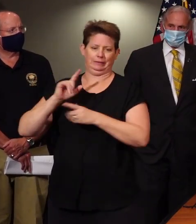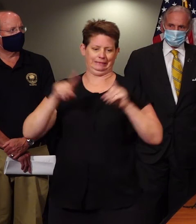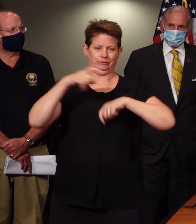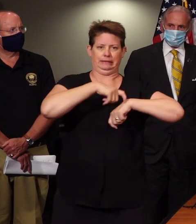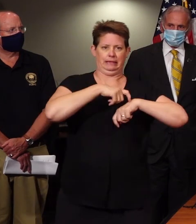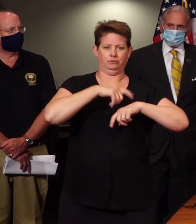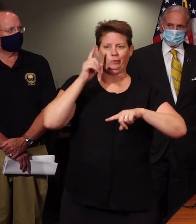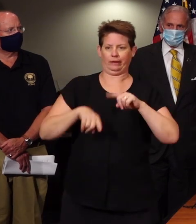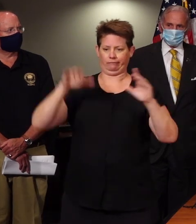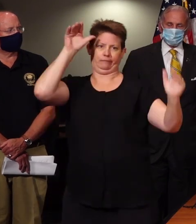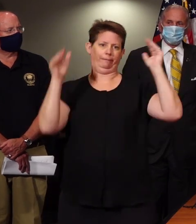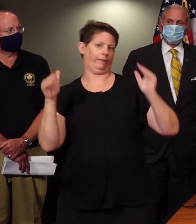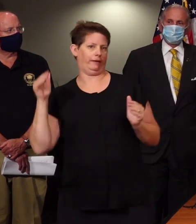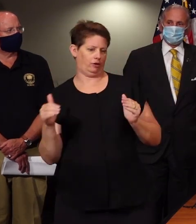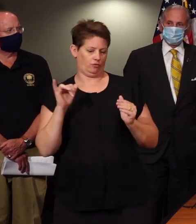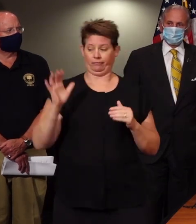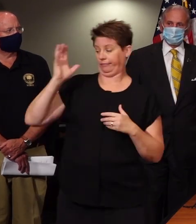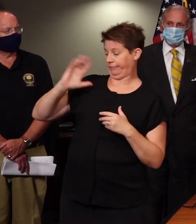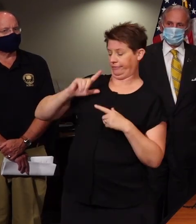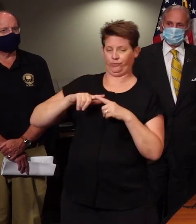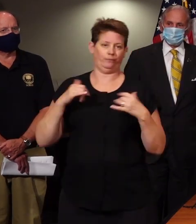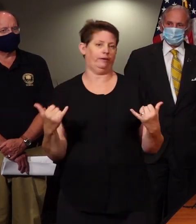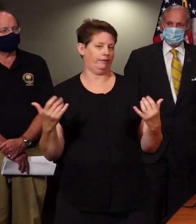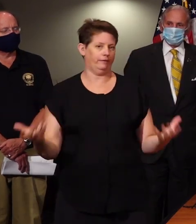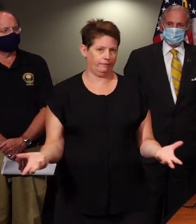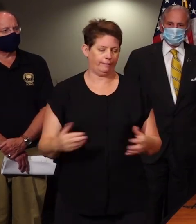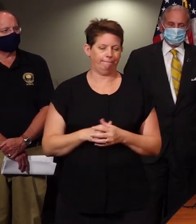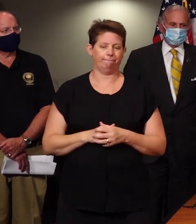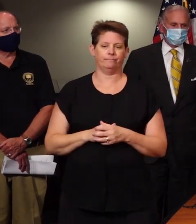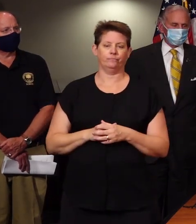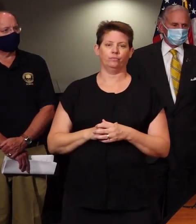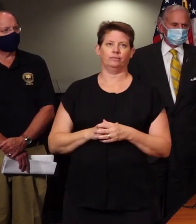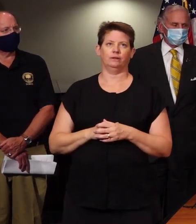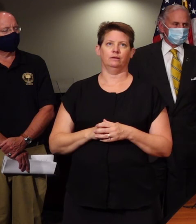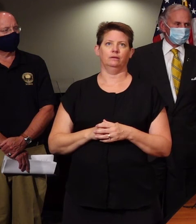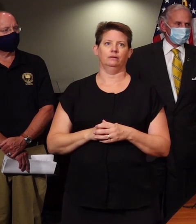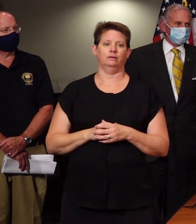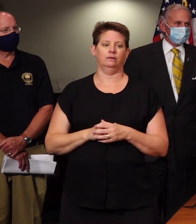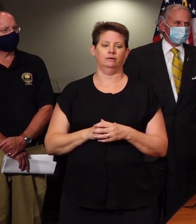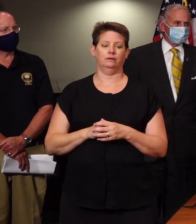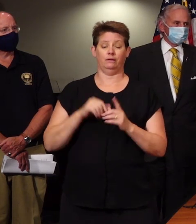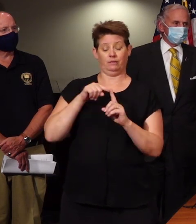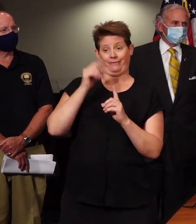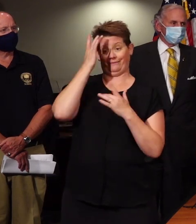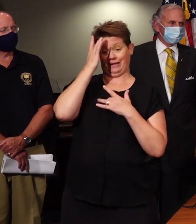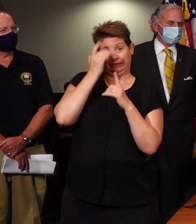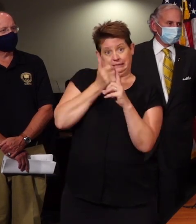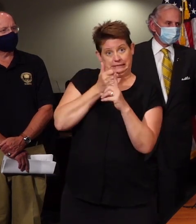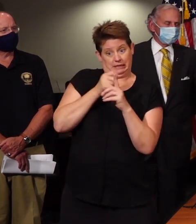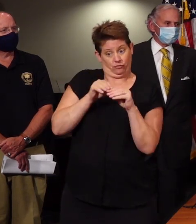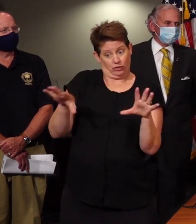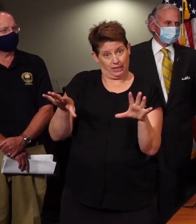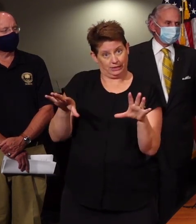difficult to make comparisons from one point in time to another, because it's not just dependent on the transmissibility of the virus, it's also